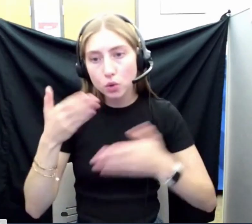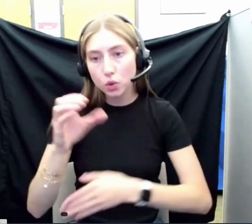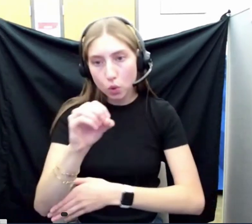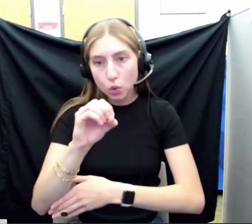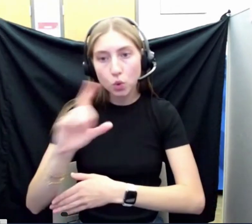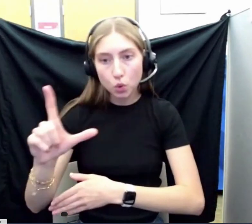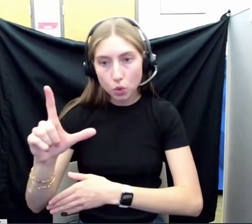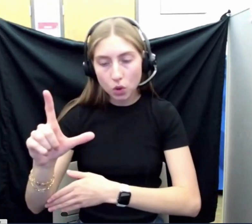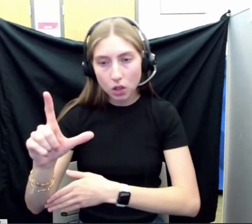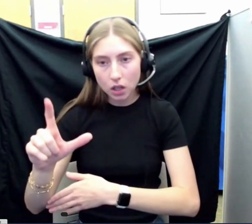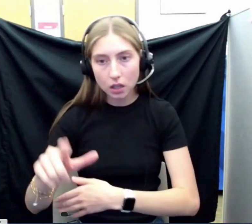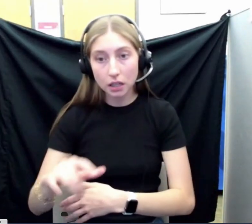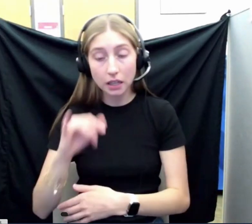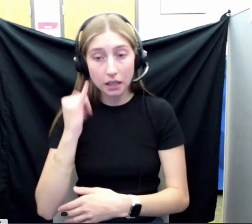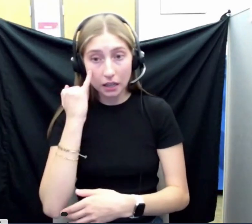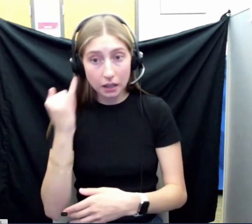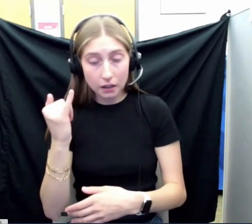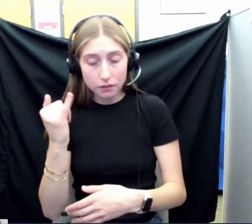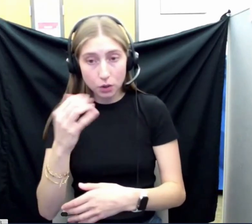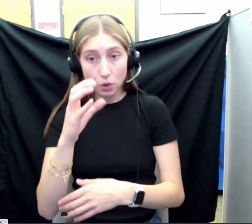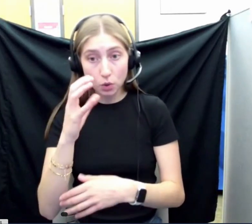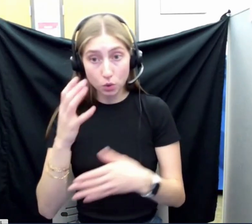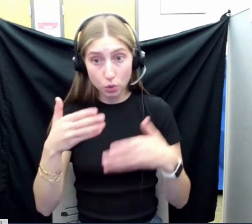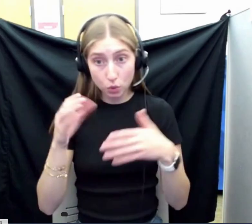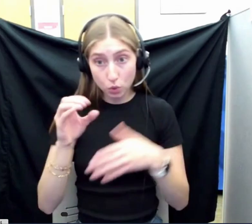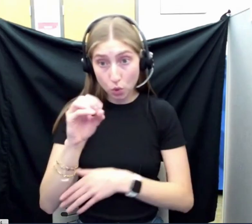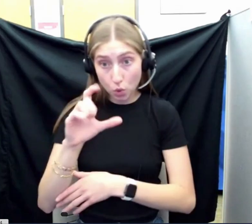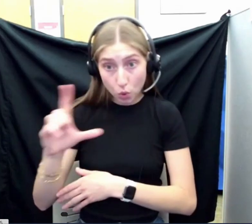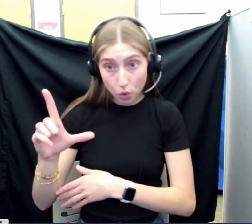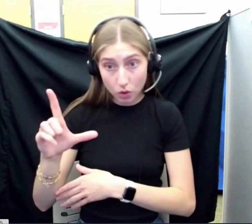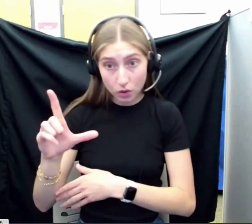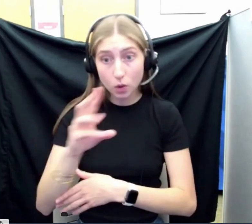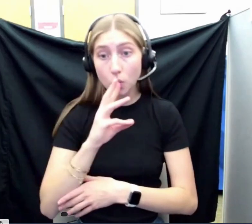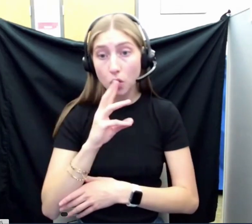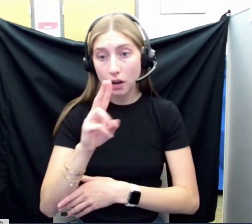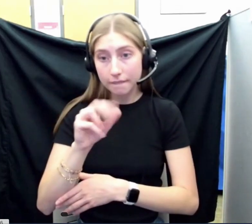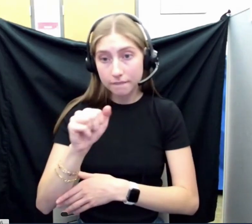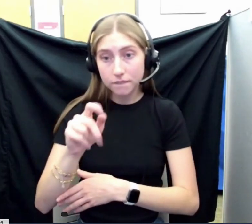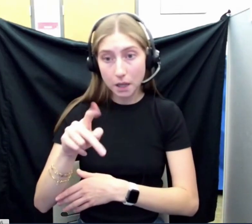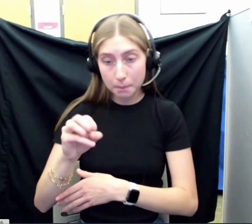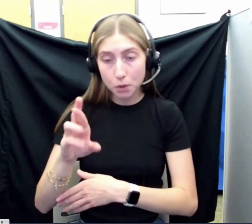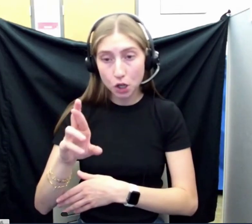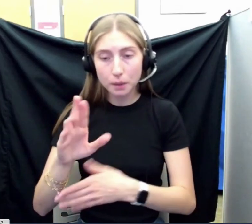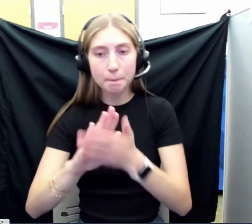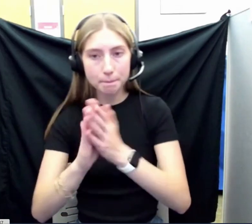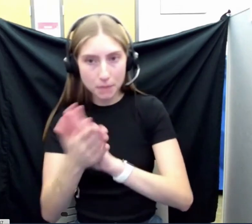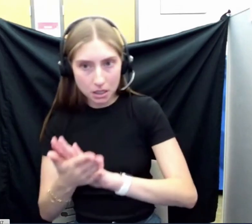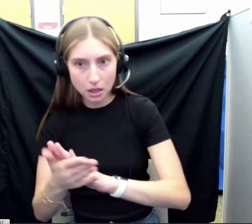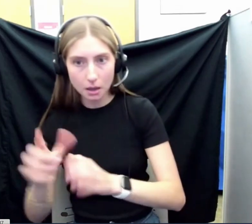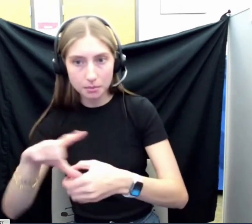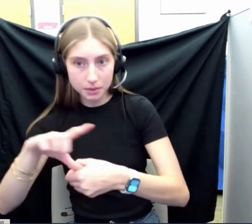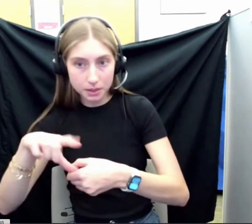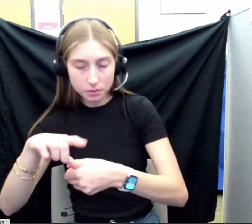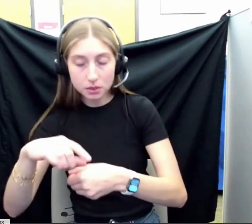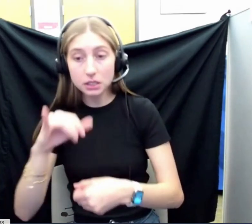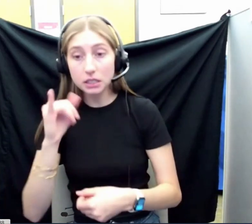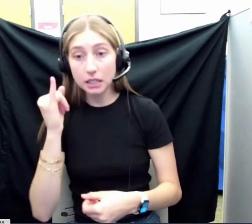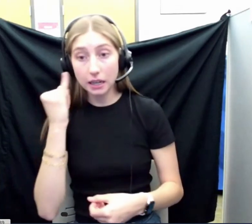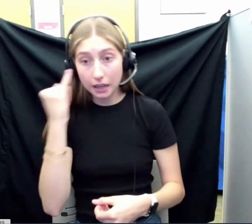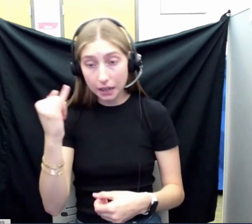solid. Why do you think that the water vapor in the air is collecting on the outside of this Pepsi can?